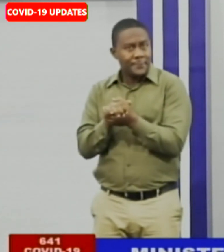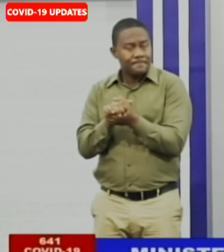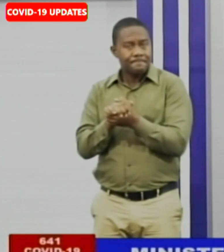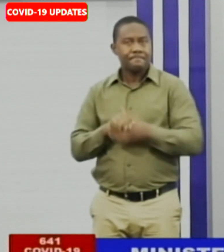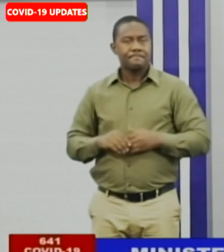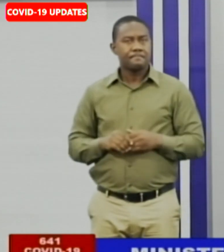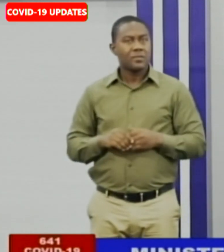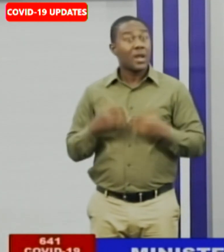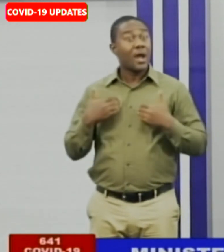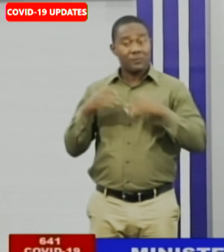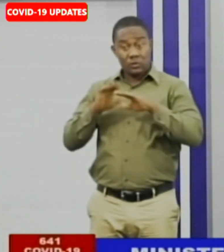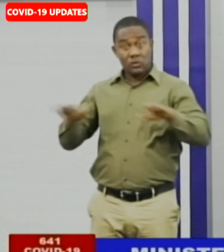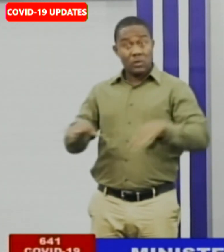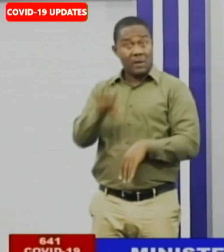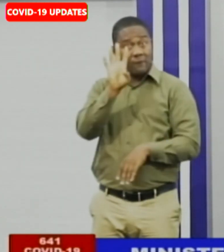4 children,